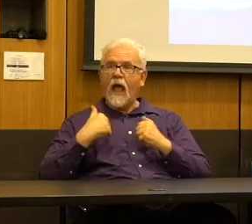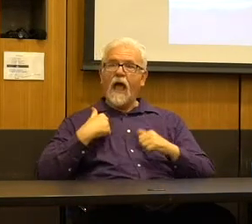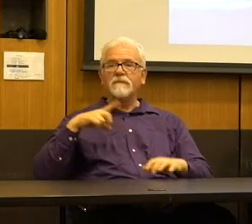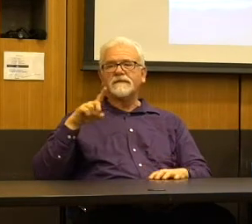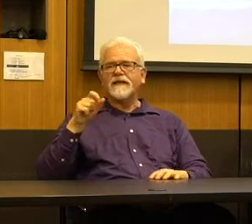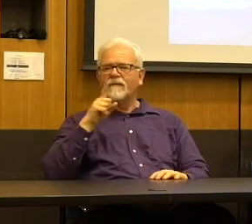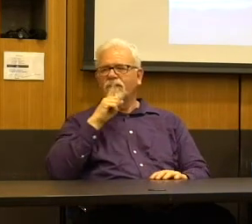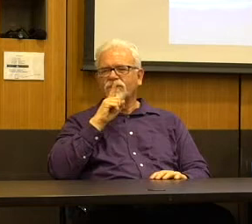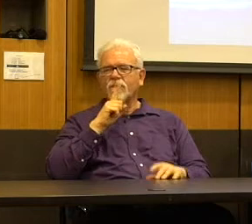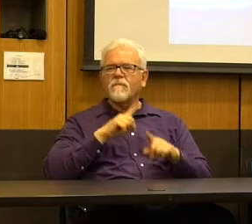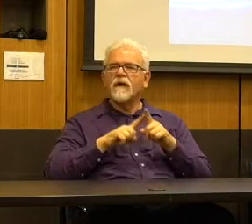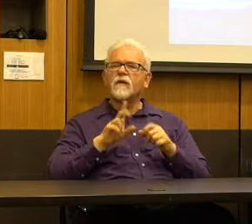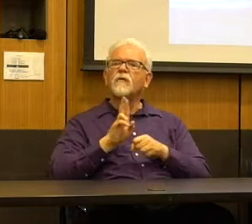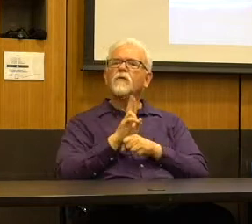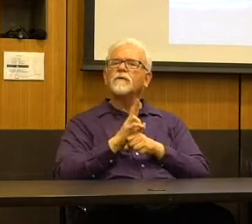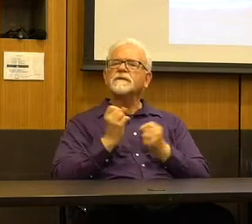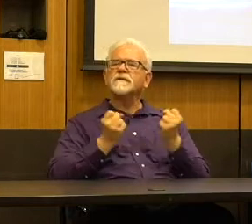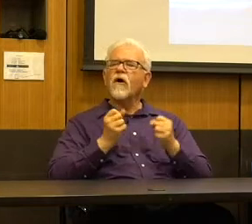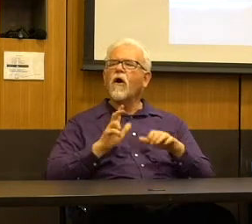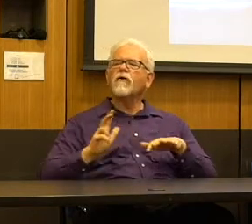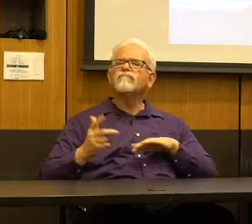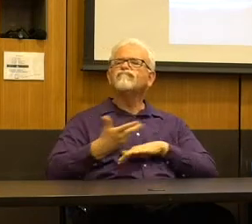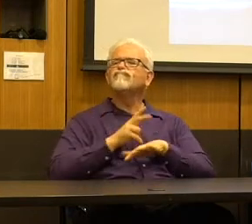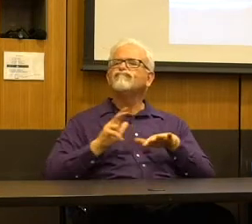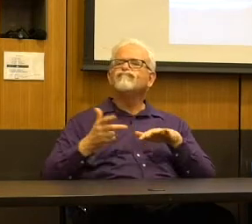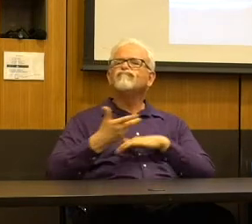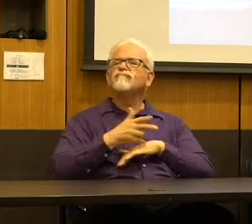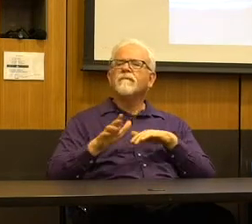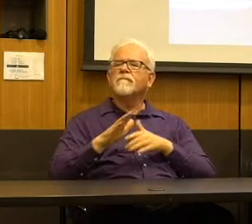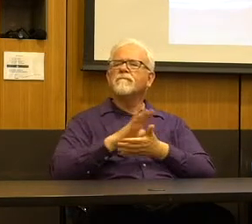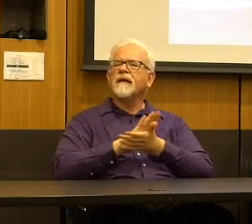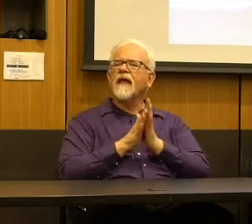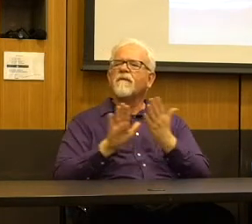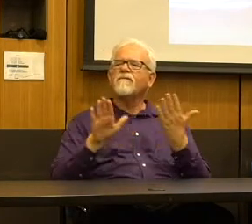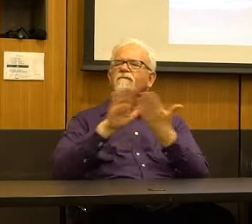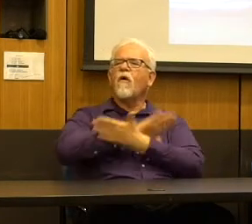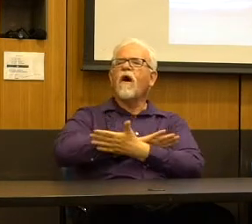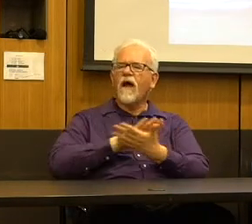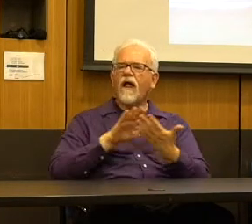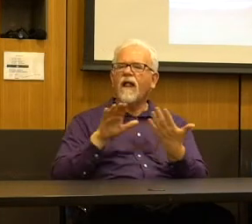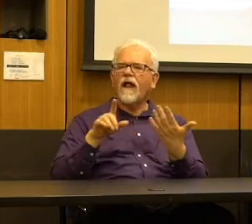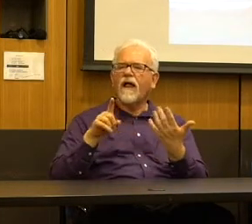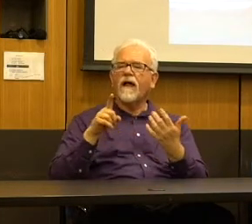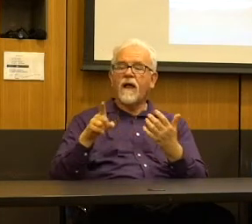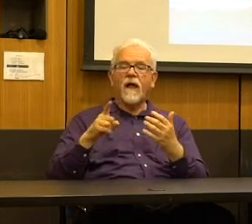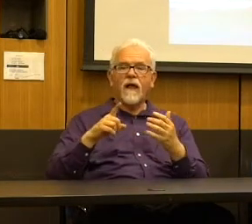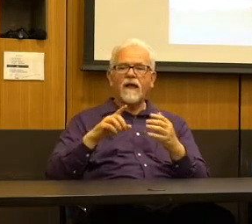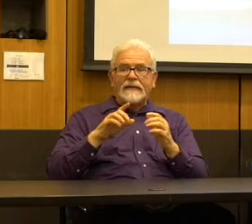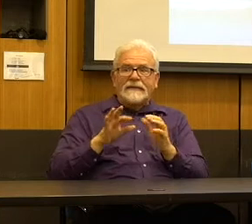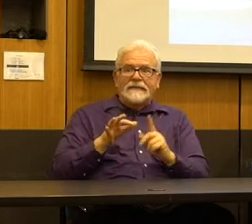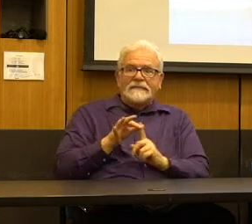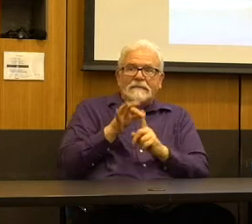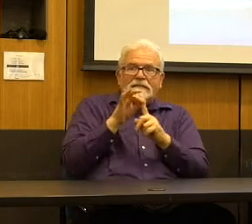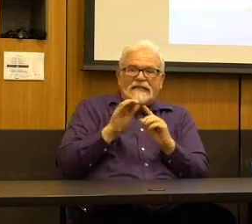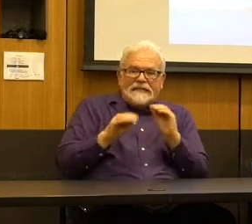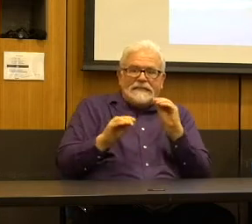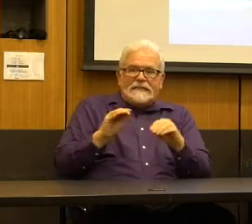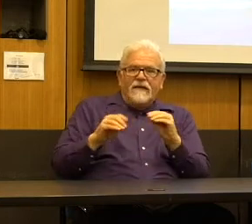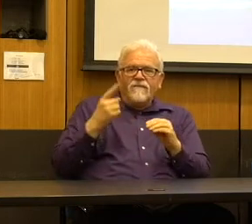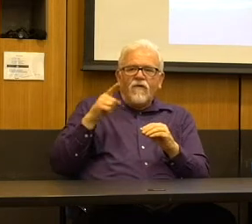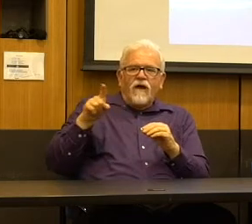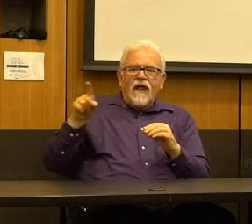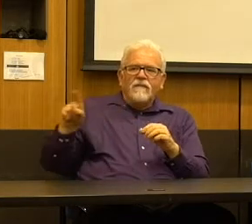car as a way to get around. It became kind of a foil. It was, of course, specially outfitted specifically for him to be able to